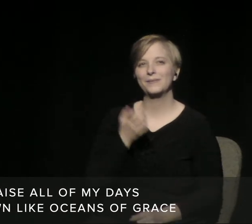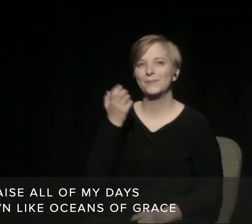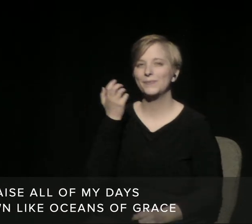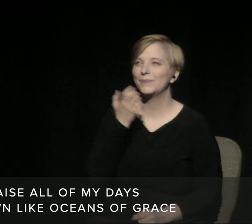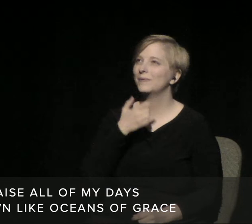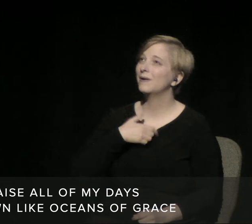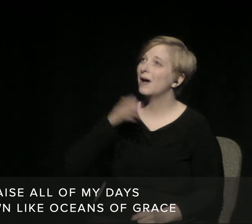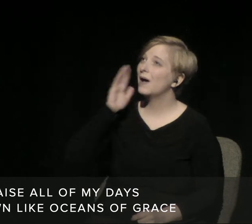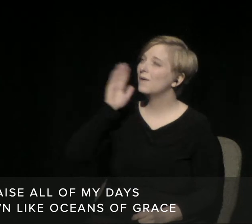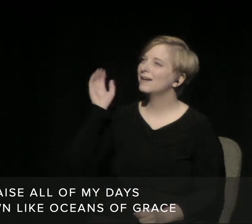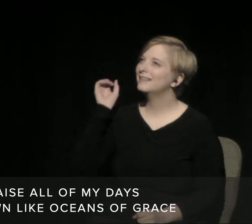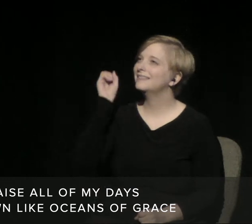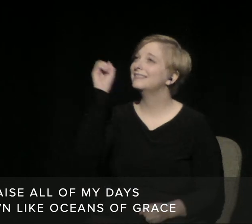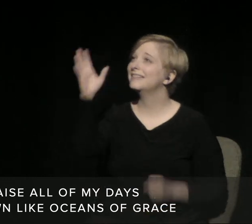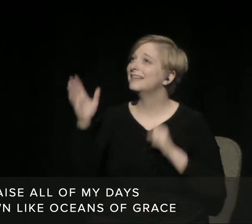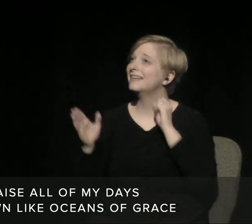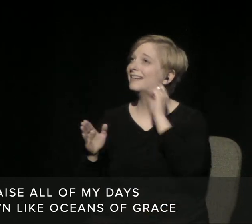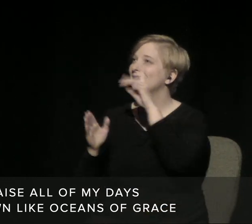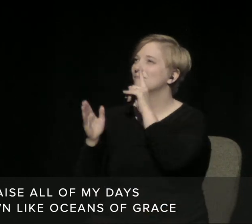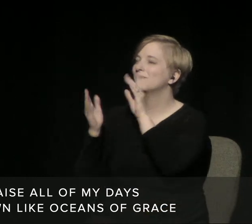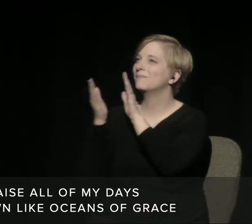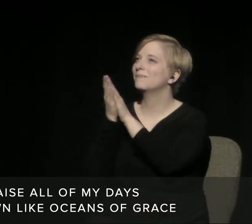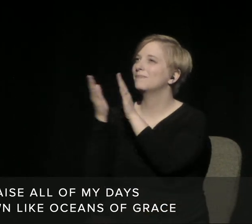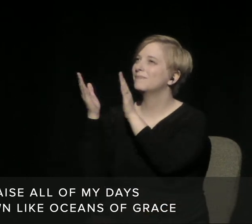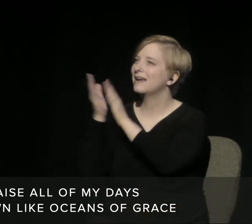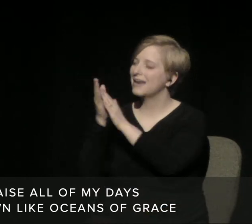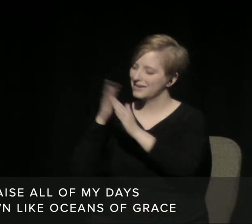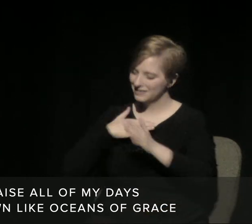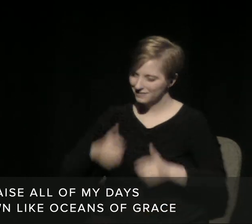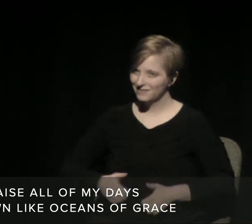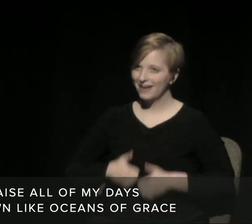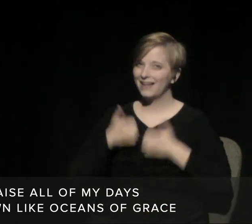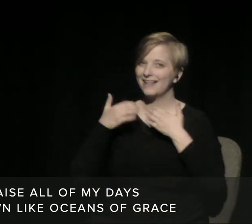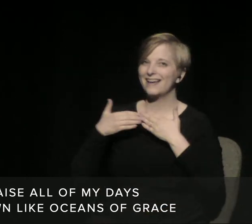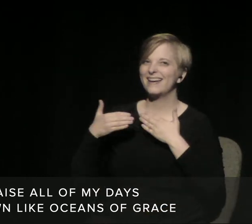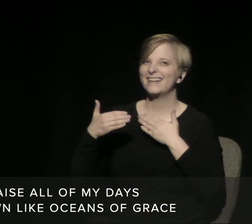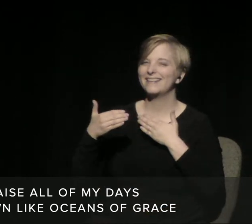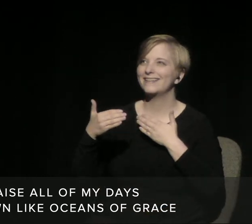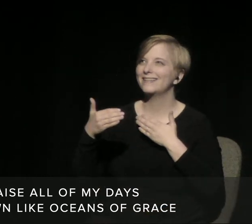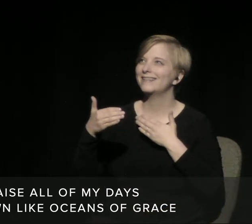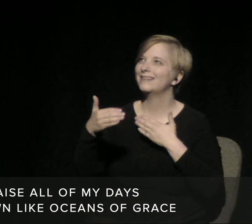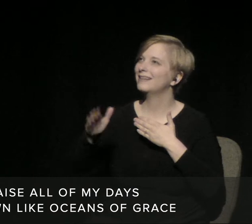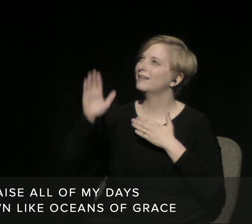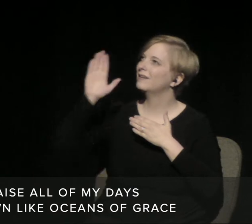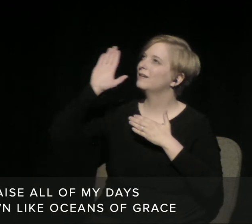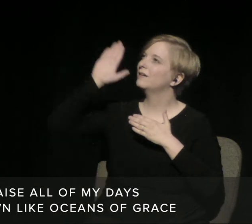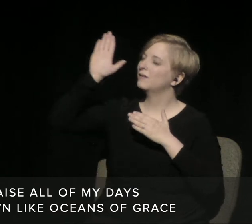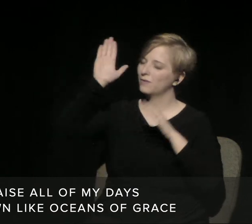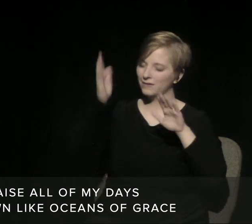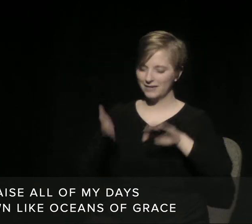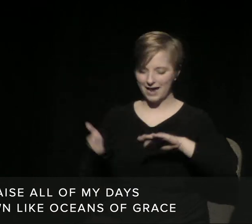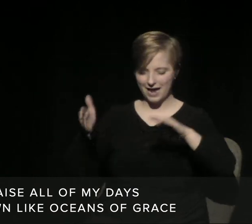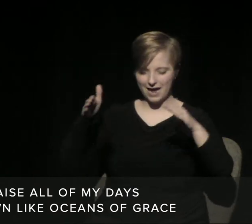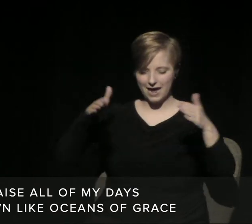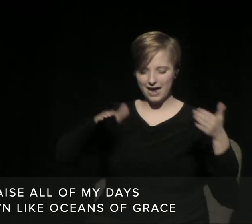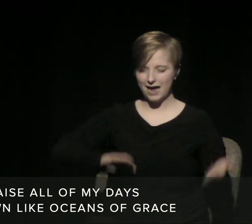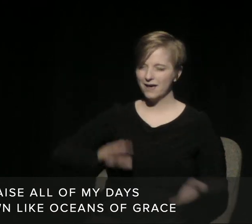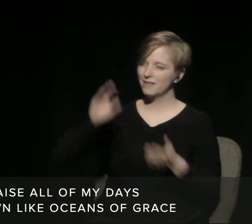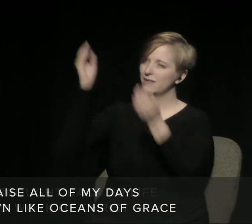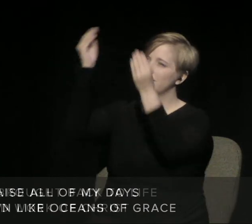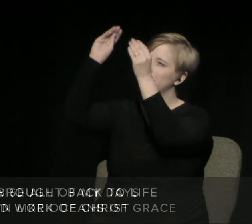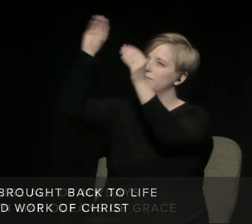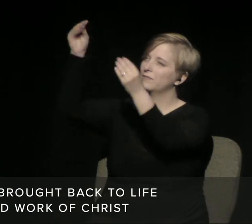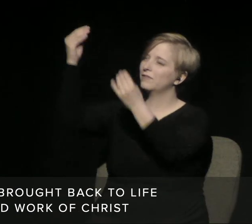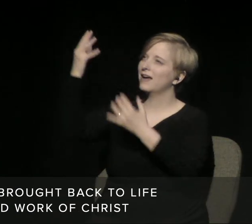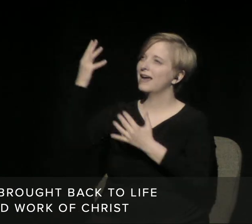So I'll sing your praise all of my days. Your blood flowing down like